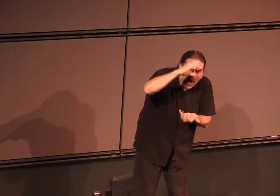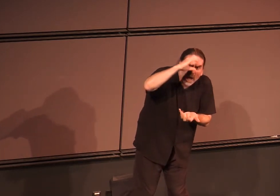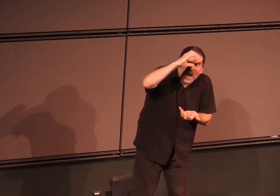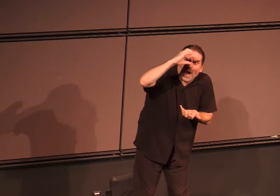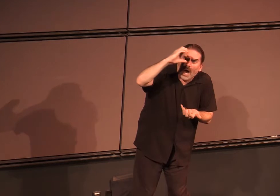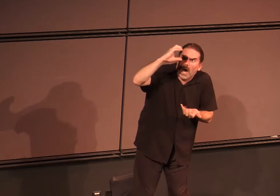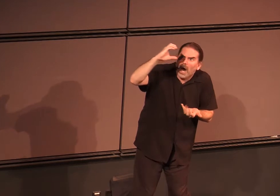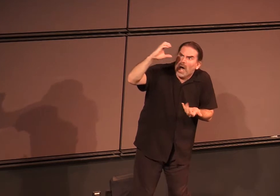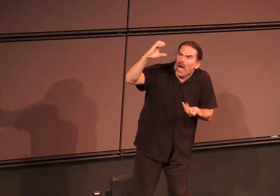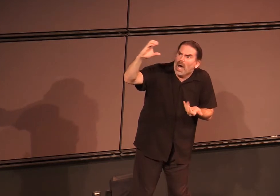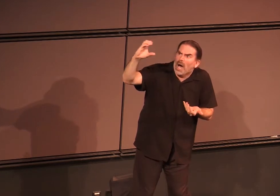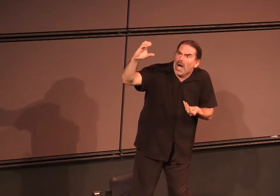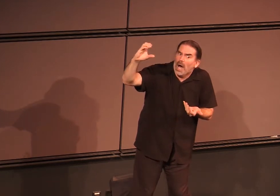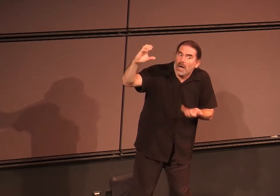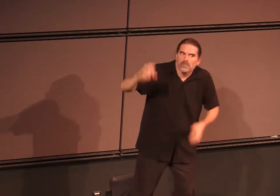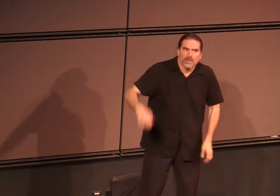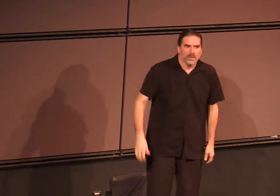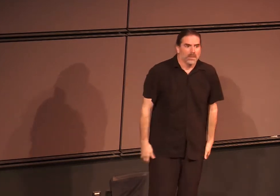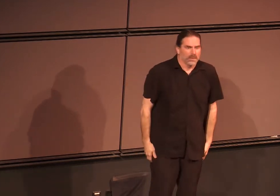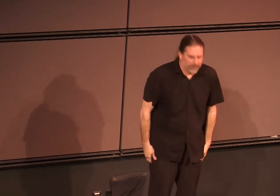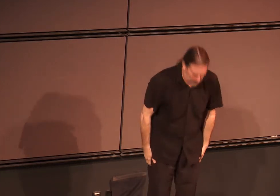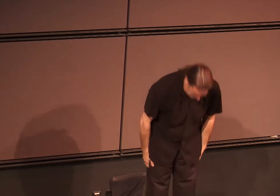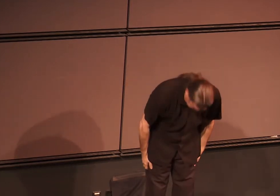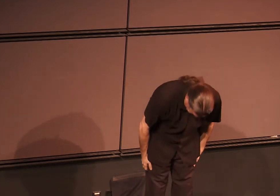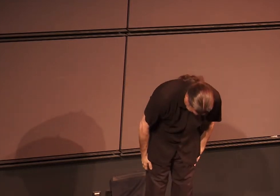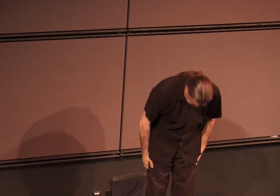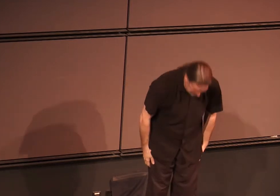And the sun drifts across the sky.